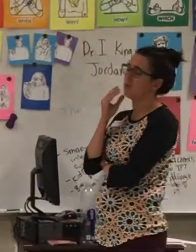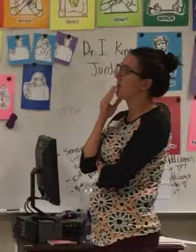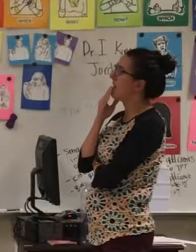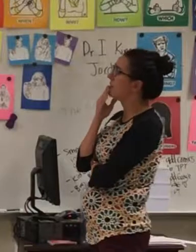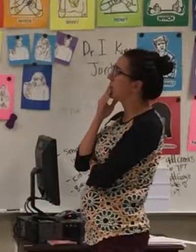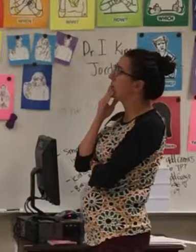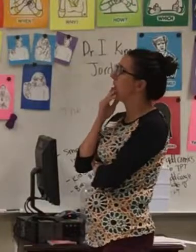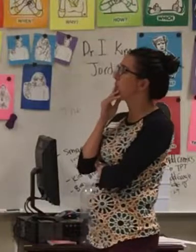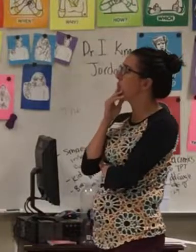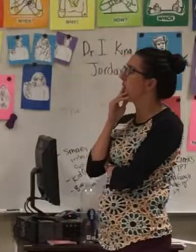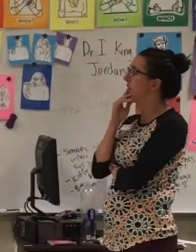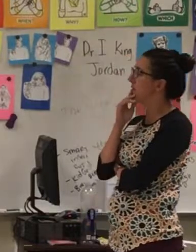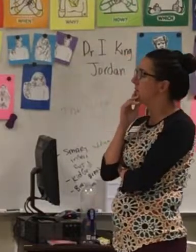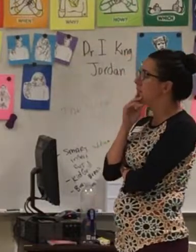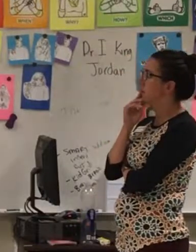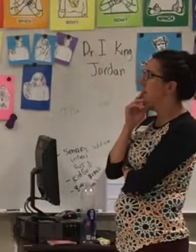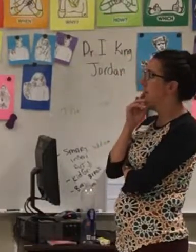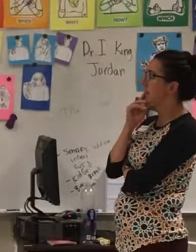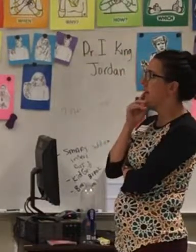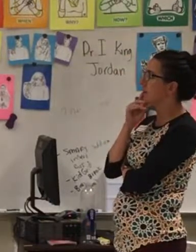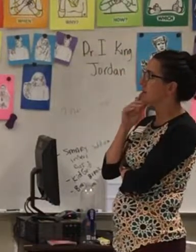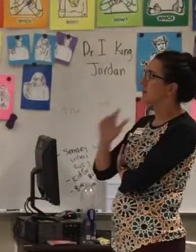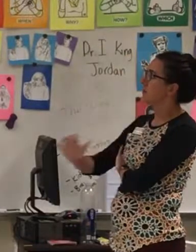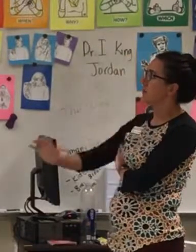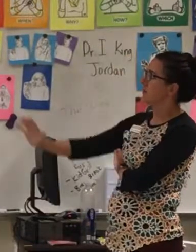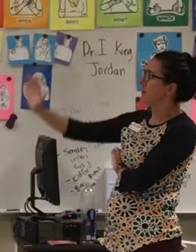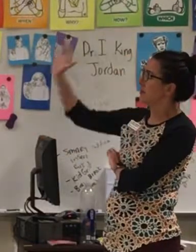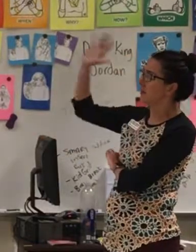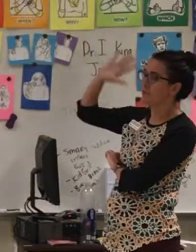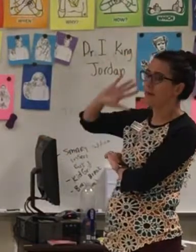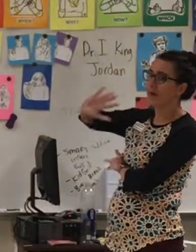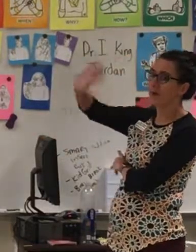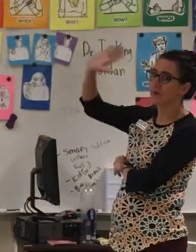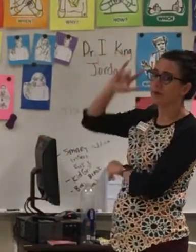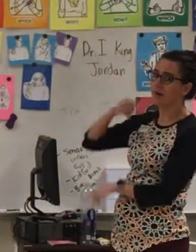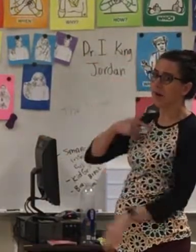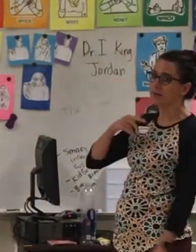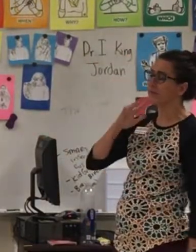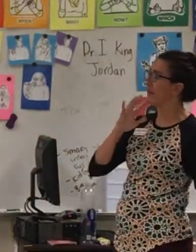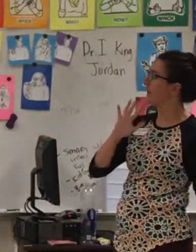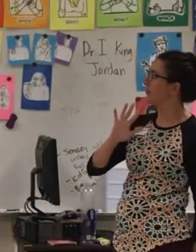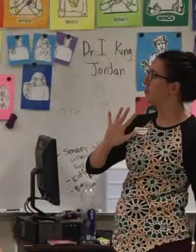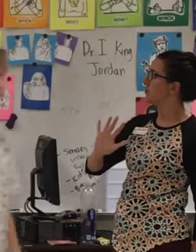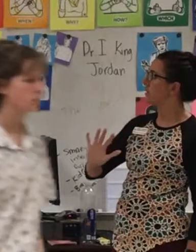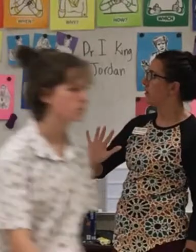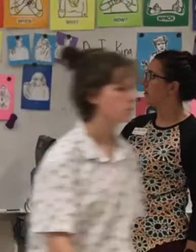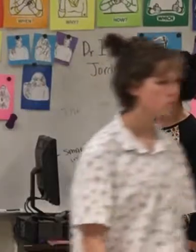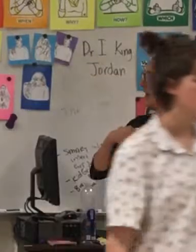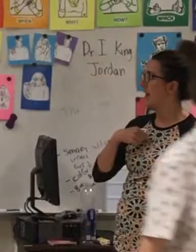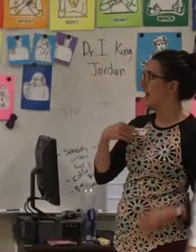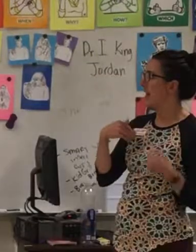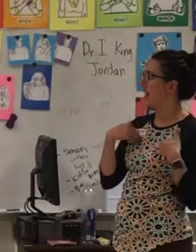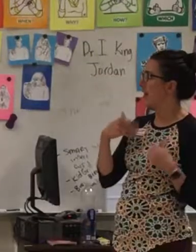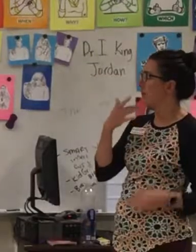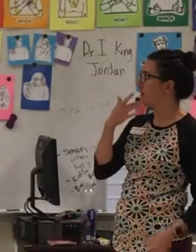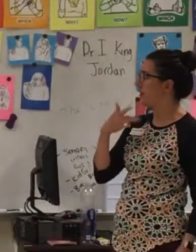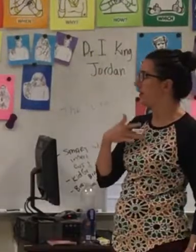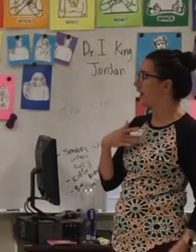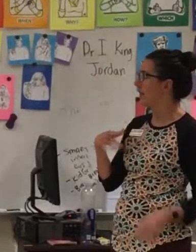okay, so number 1 says, back when I was 5 years old, I had a birthday